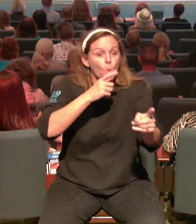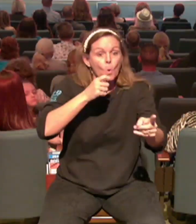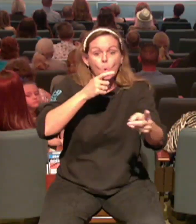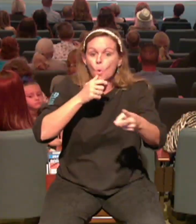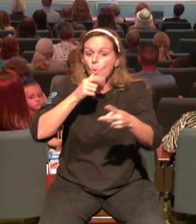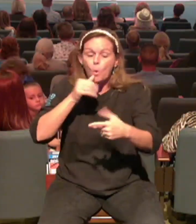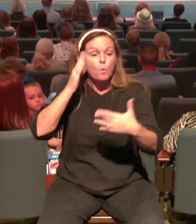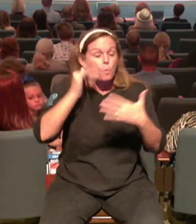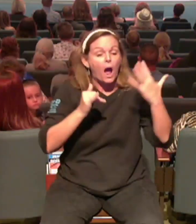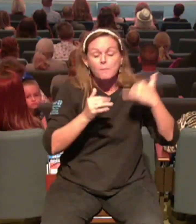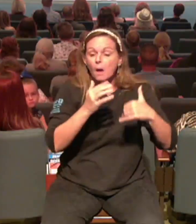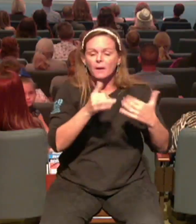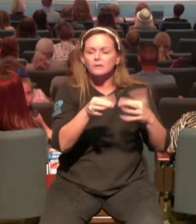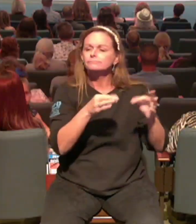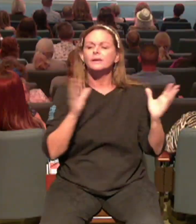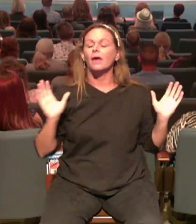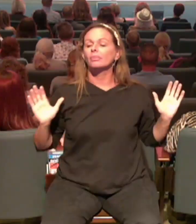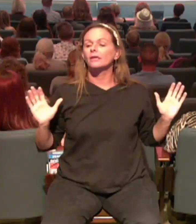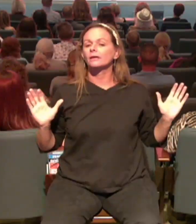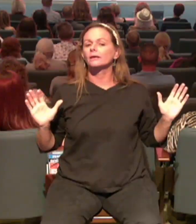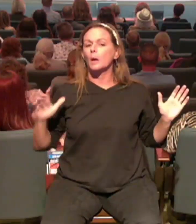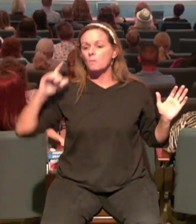I'd like to propose that this woman is you.